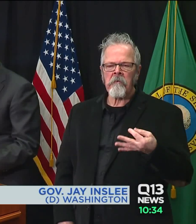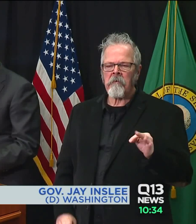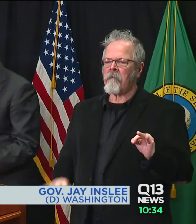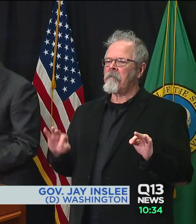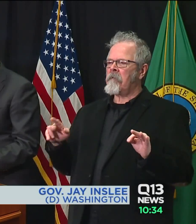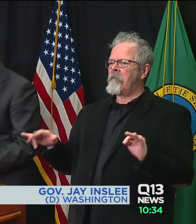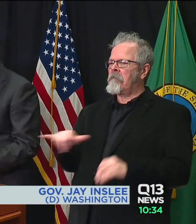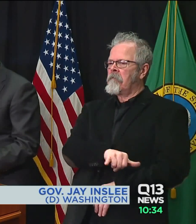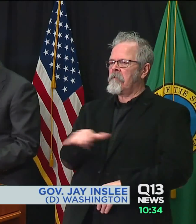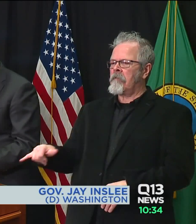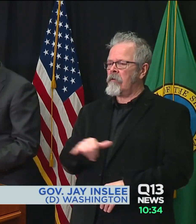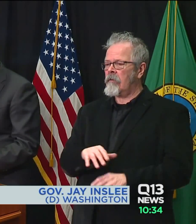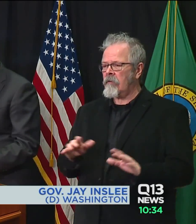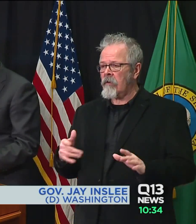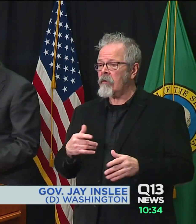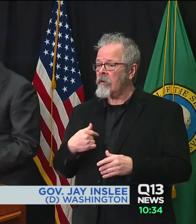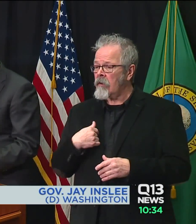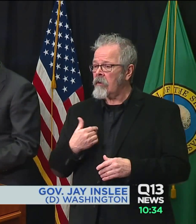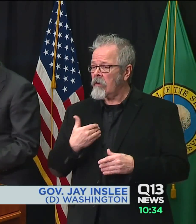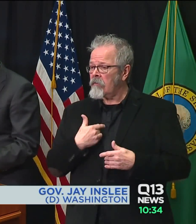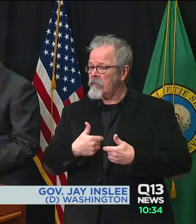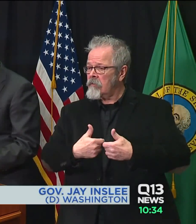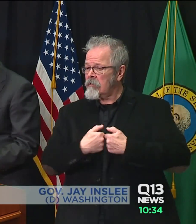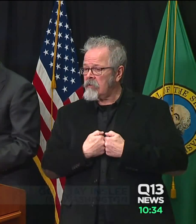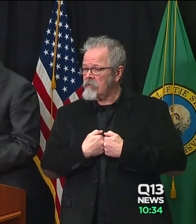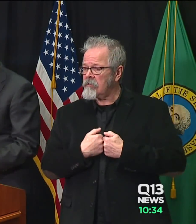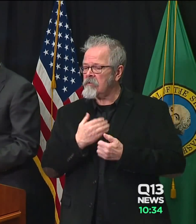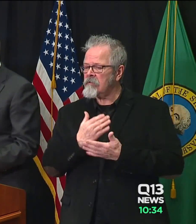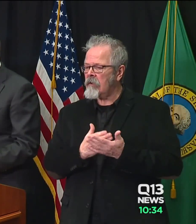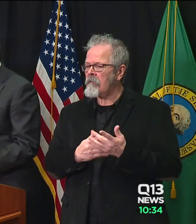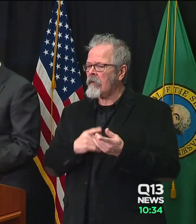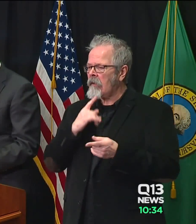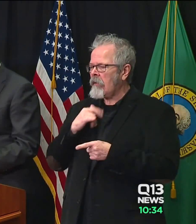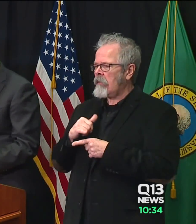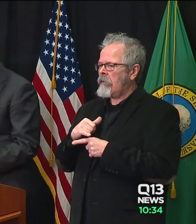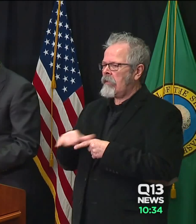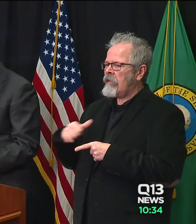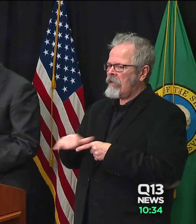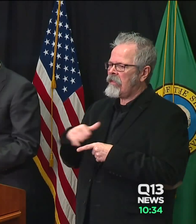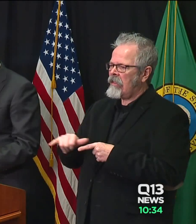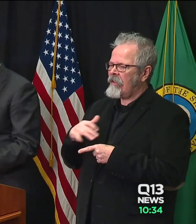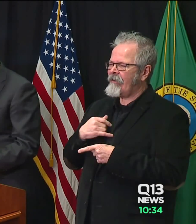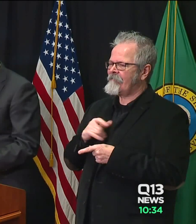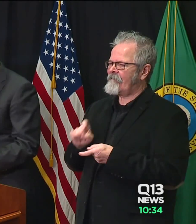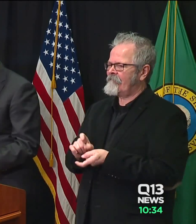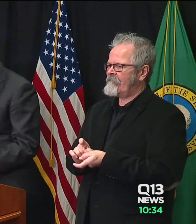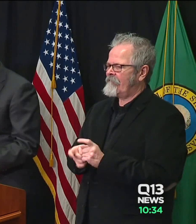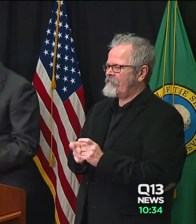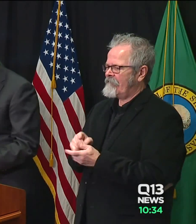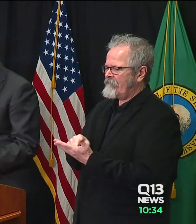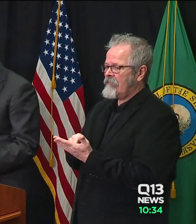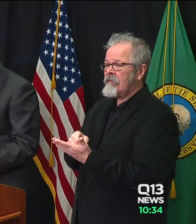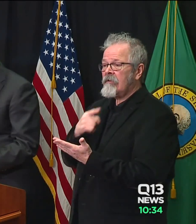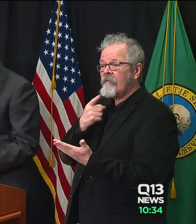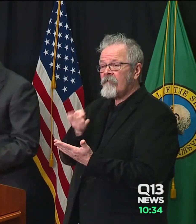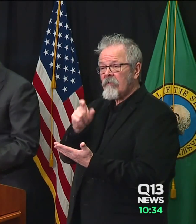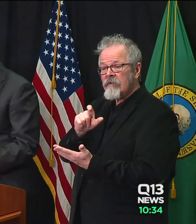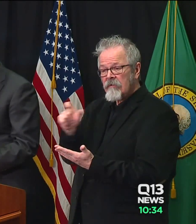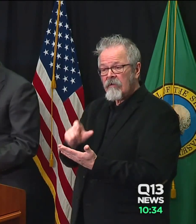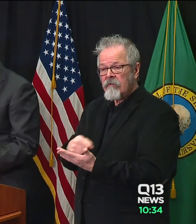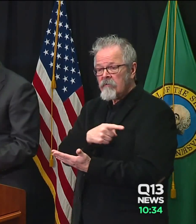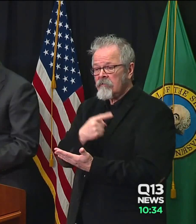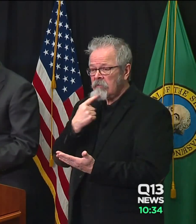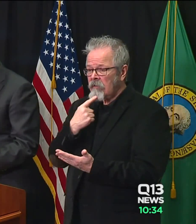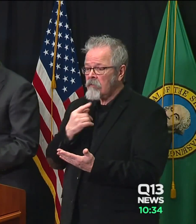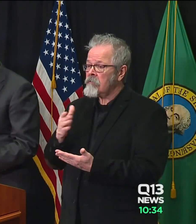flu. Please come and see our intensive care units in northern Italy. People can't breathe, and